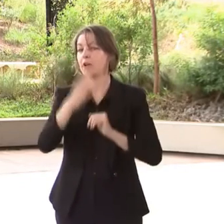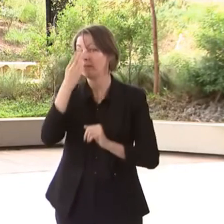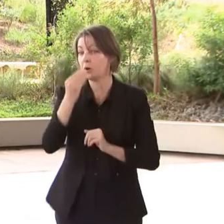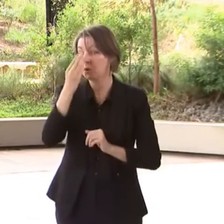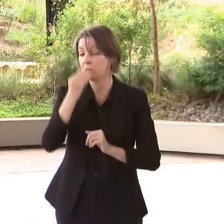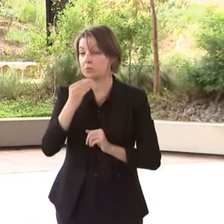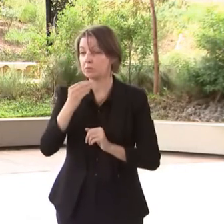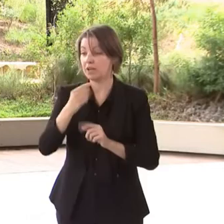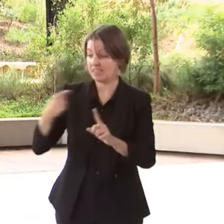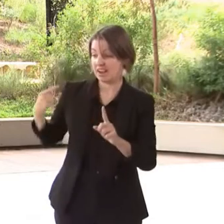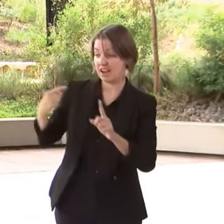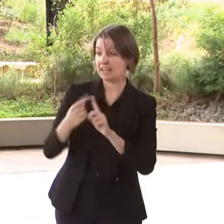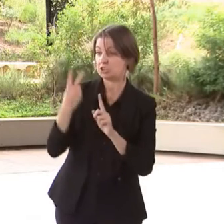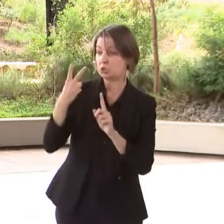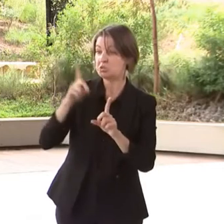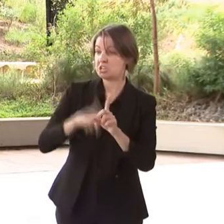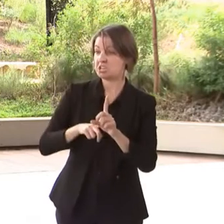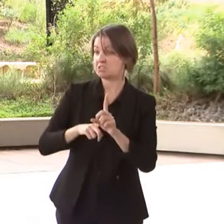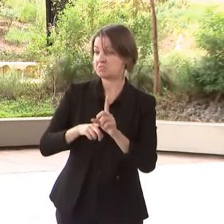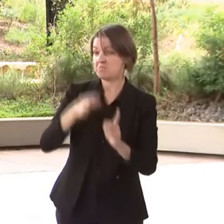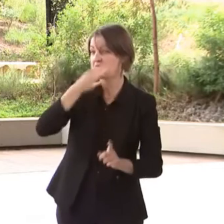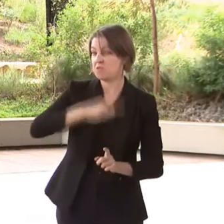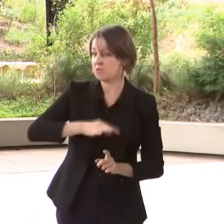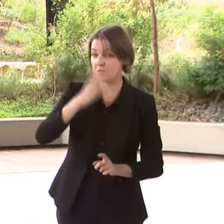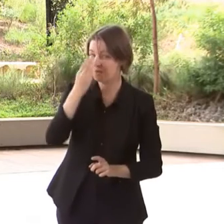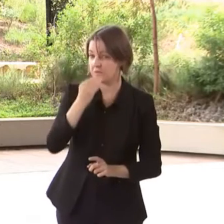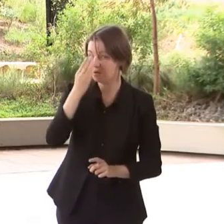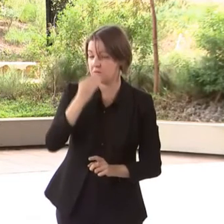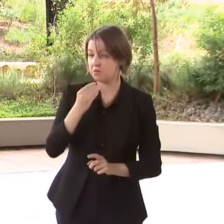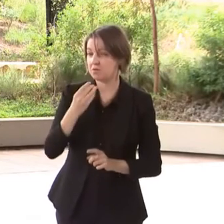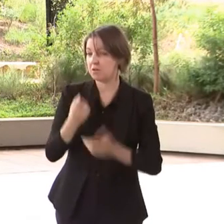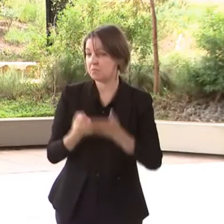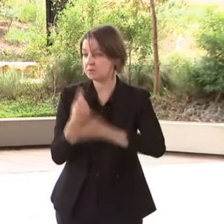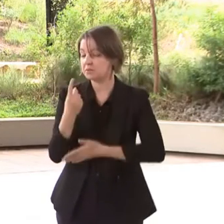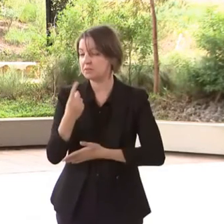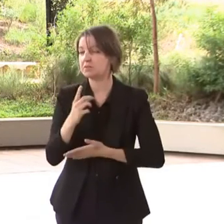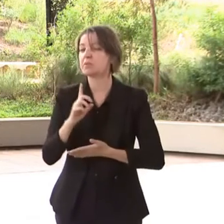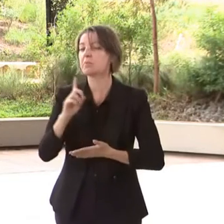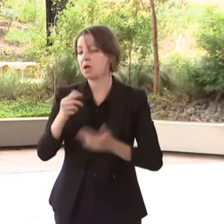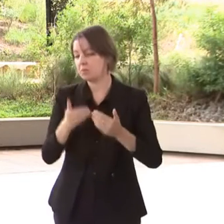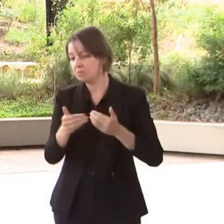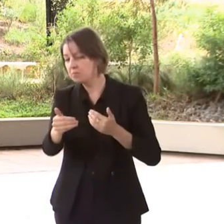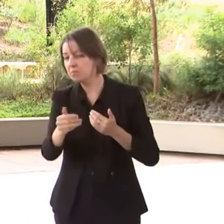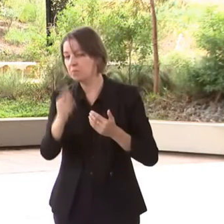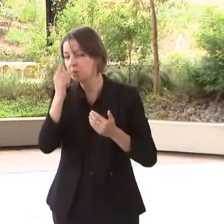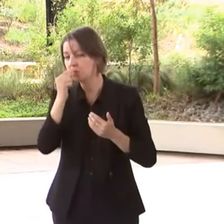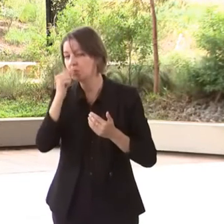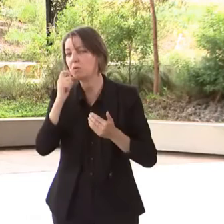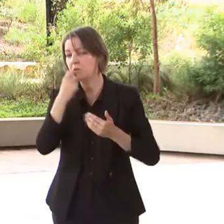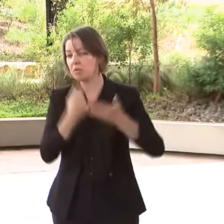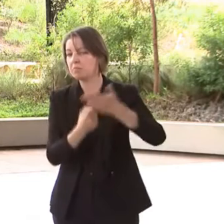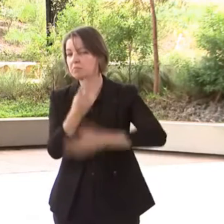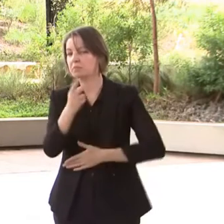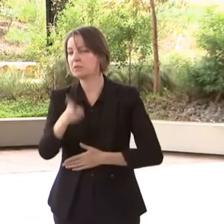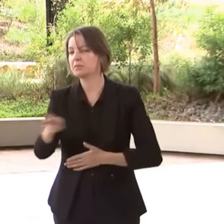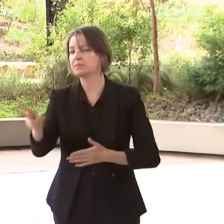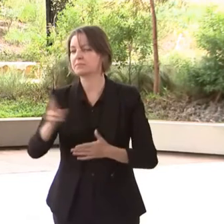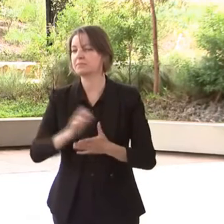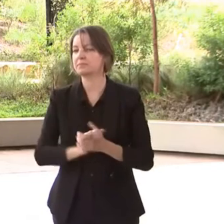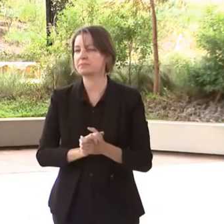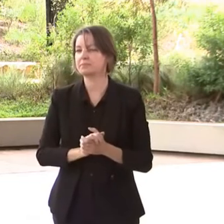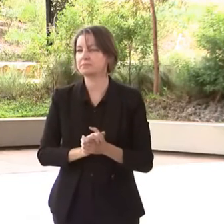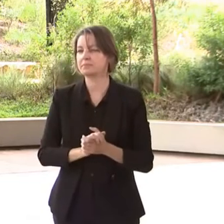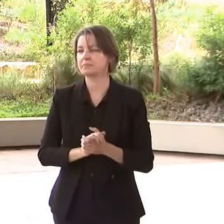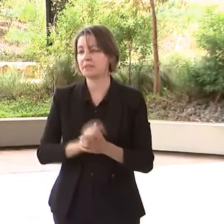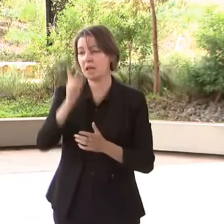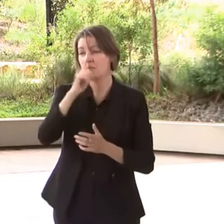we haven't seen a burden of flu, and we know that some of the people that will experience more severe outcomes from COVID will also